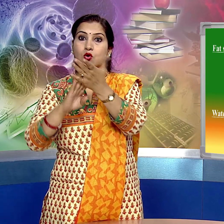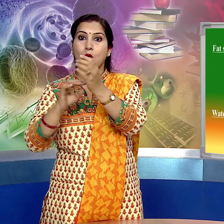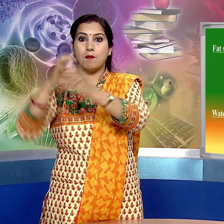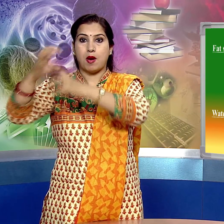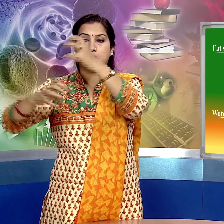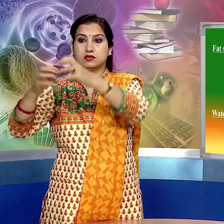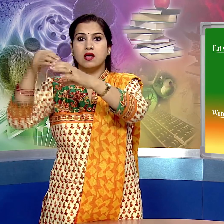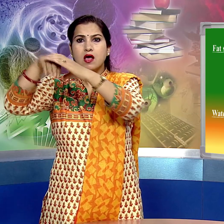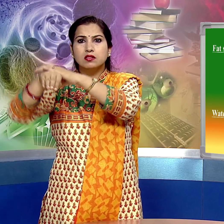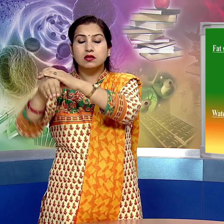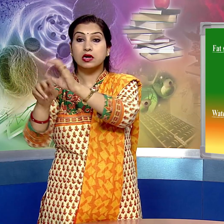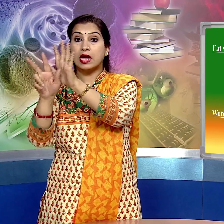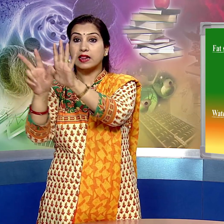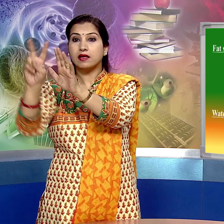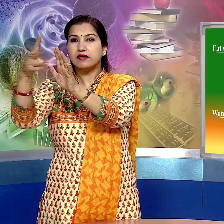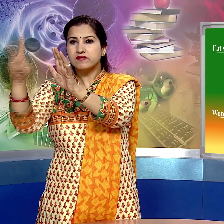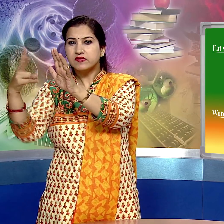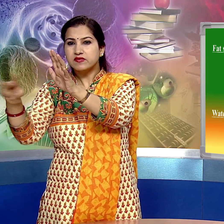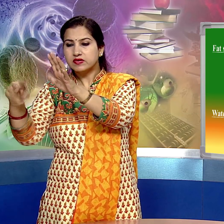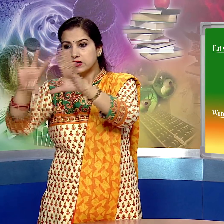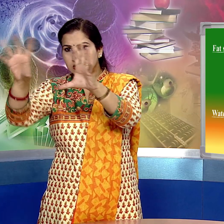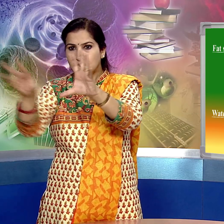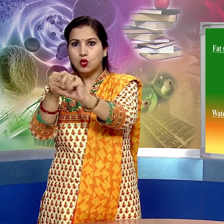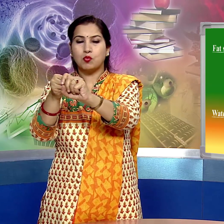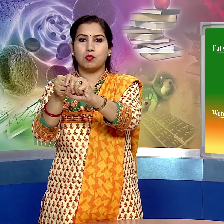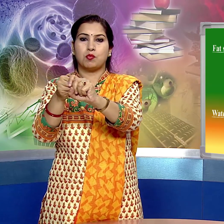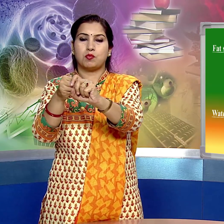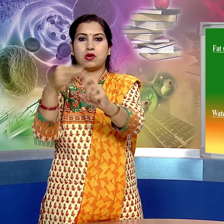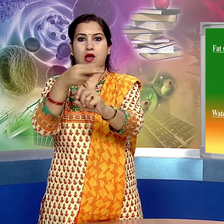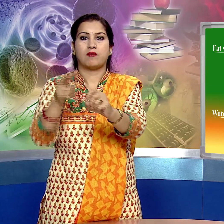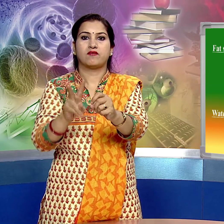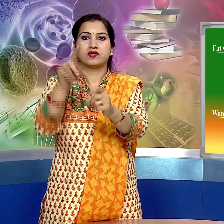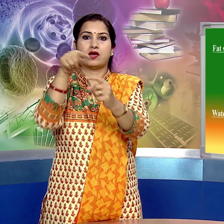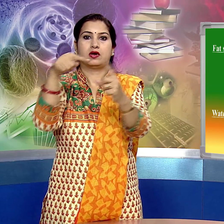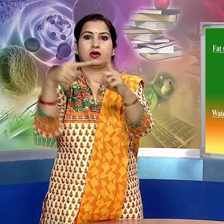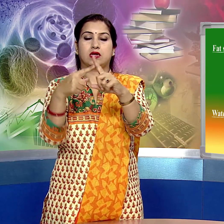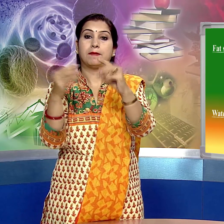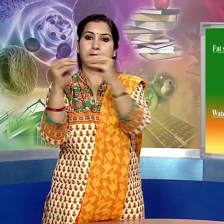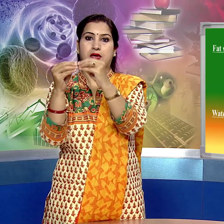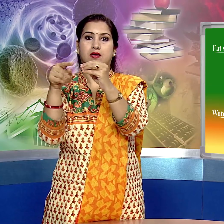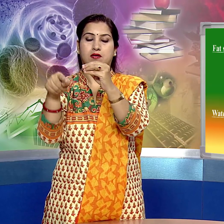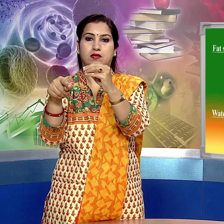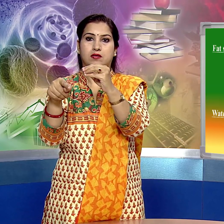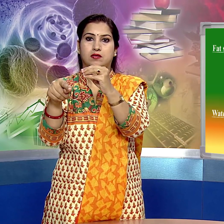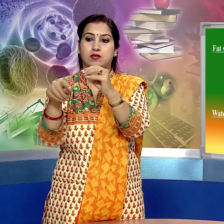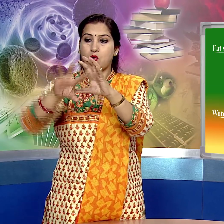It contains 8 different types of vitamins. They all together are called vitamin